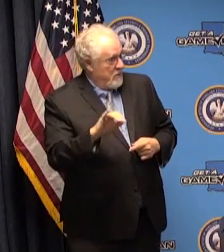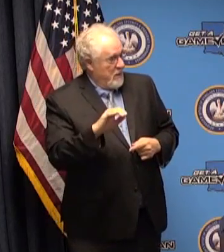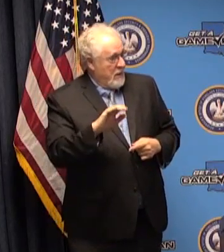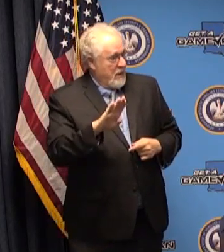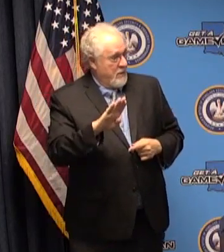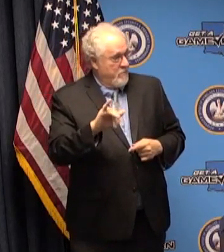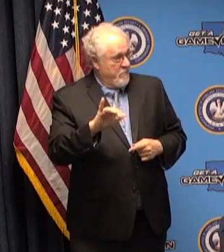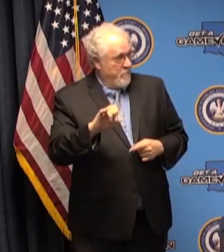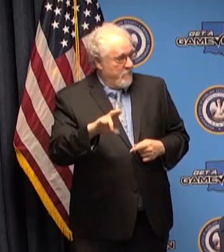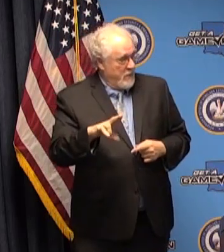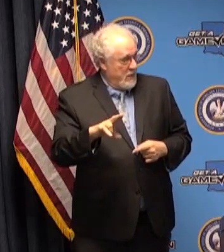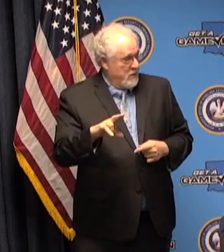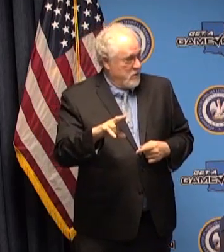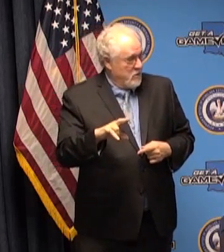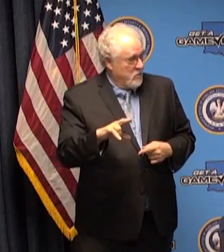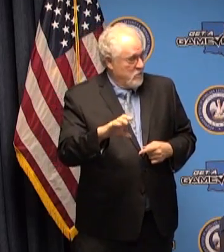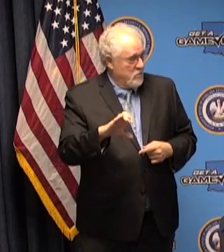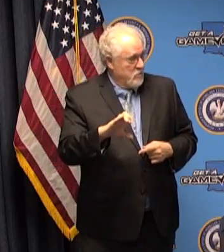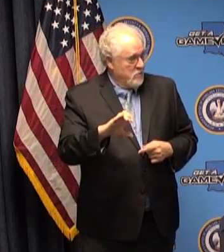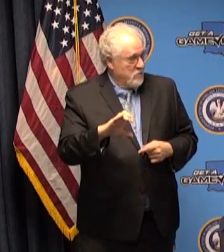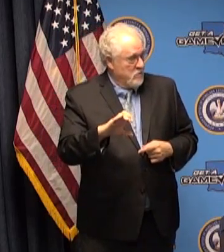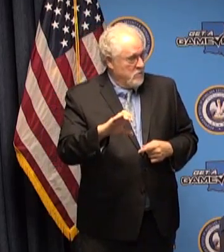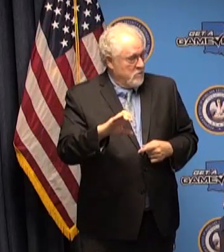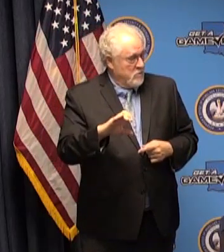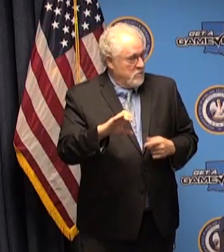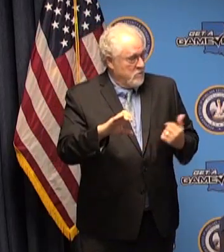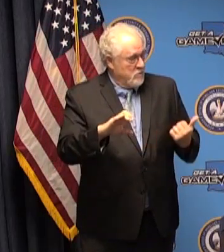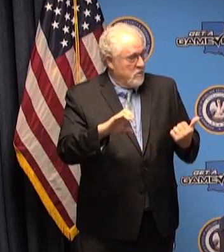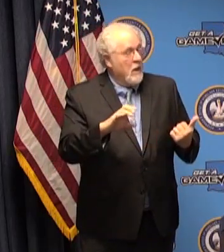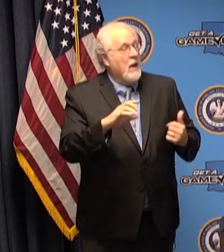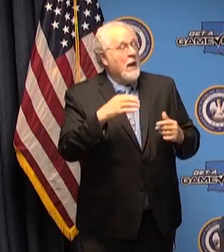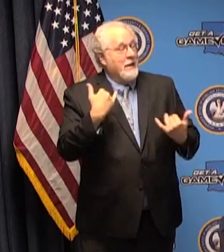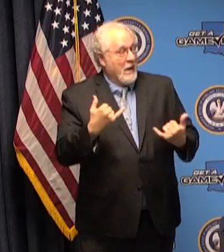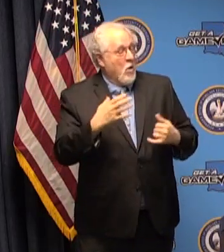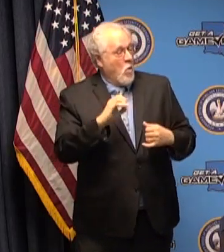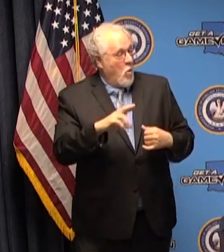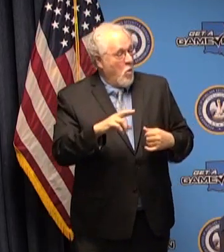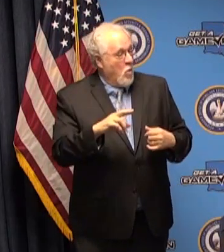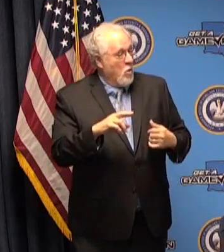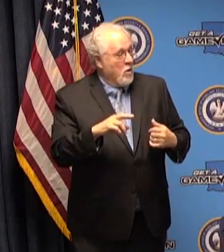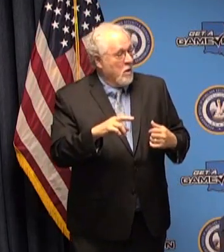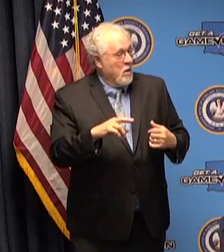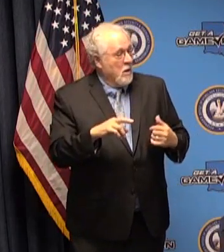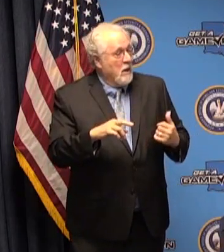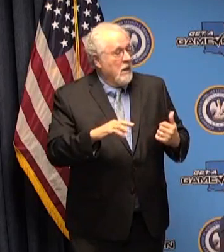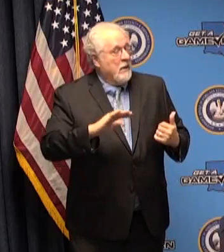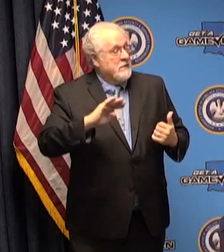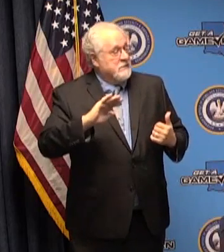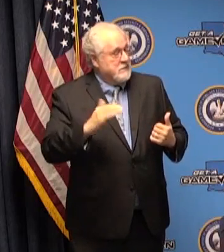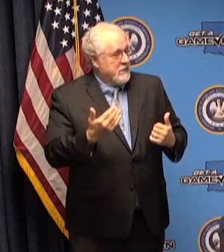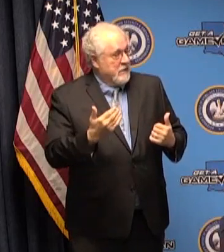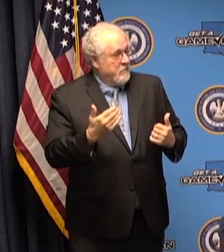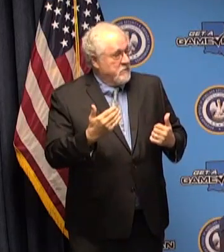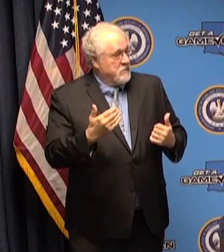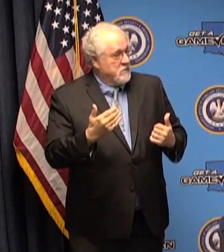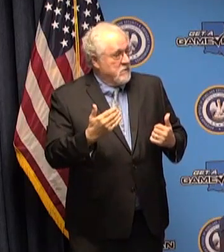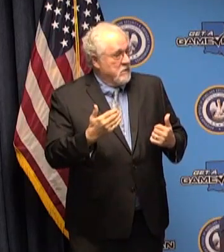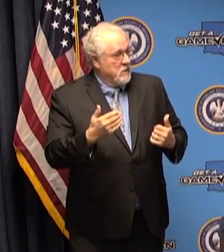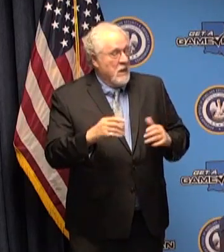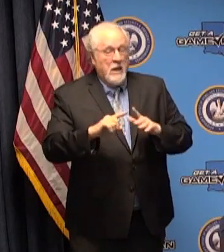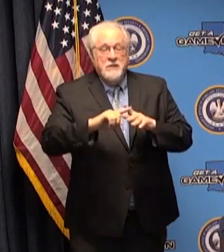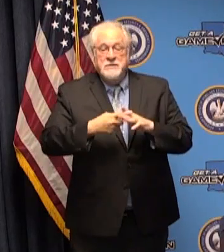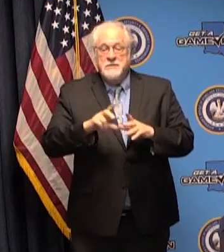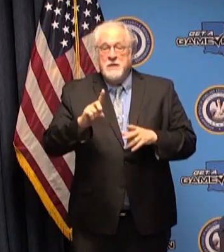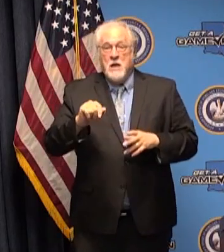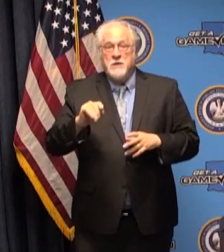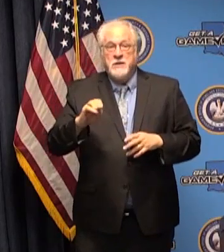at Bayou Signet, or have they been used yet at this point? And then the other question is, it seems as though the start